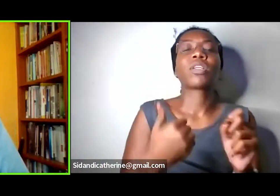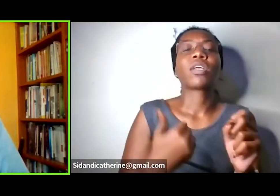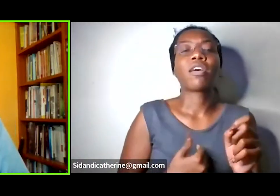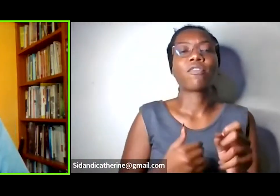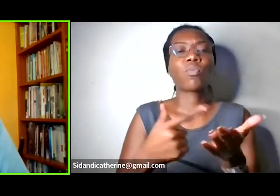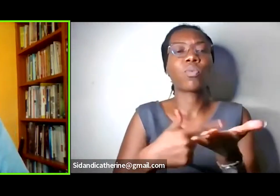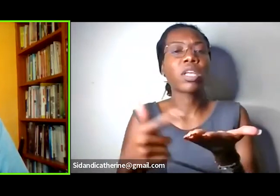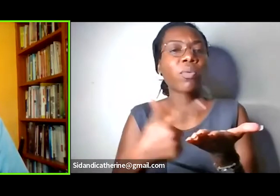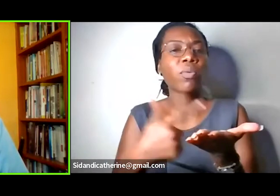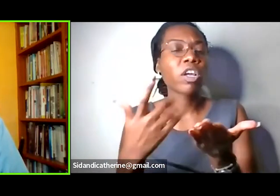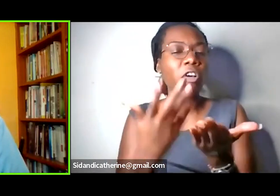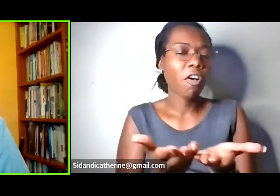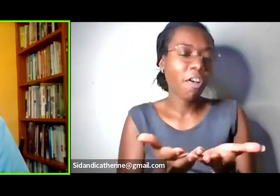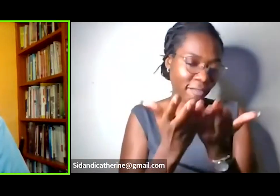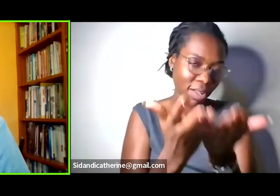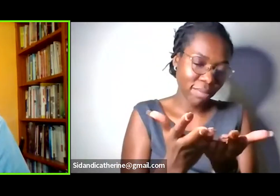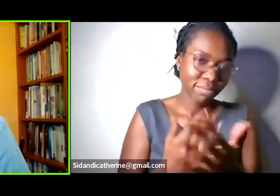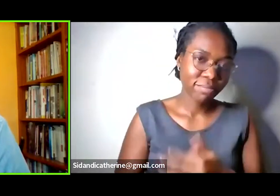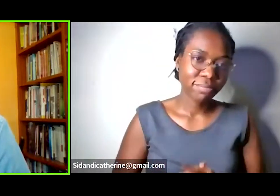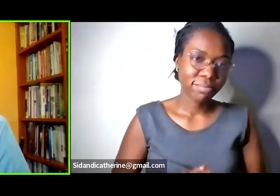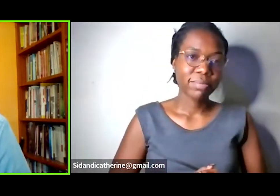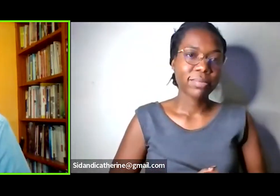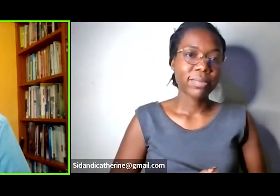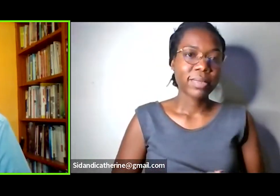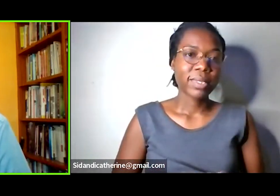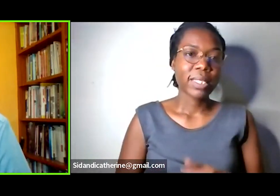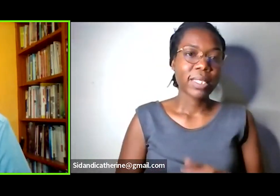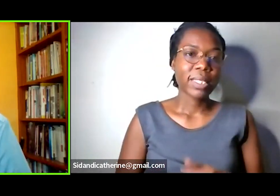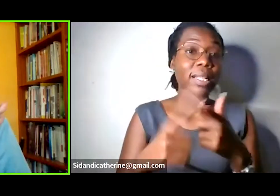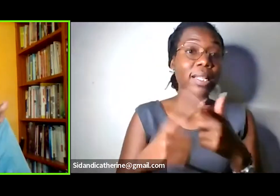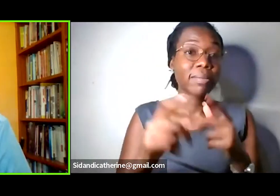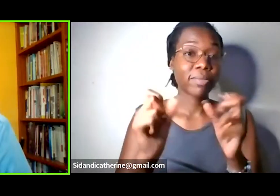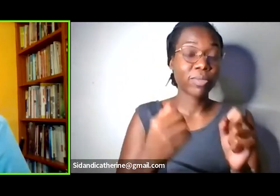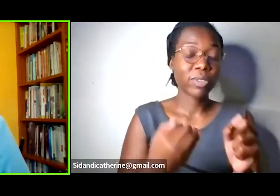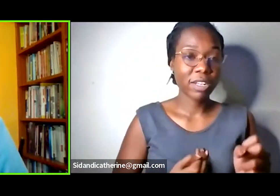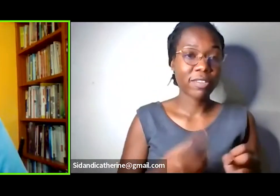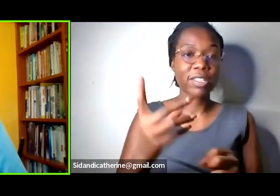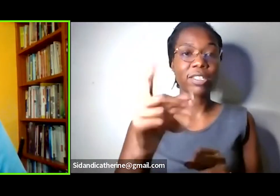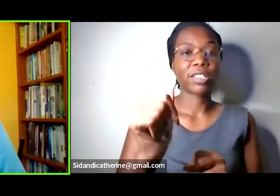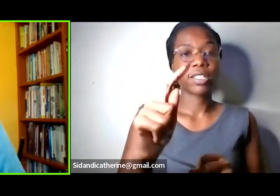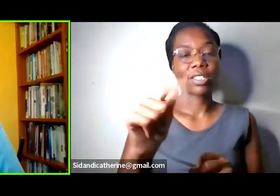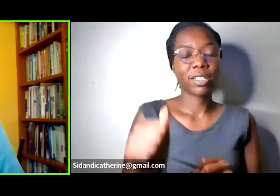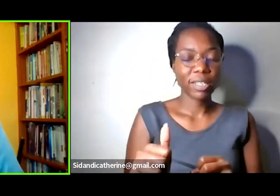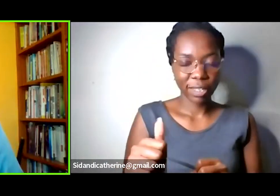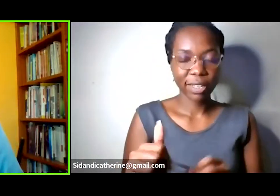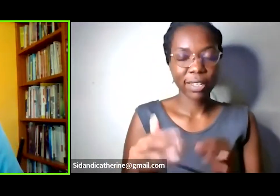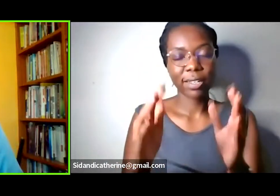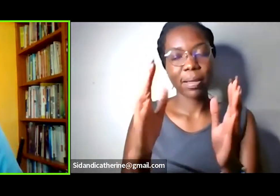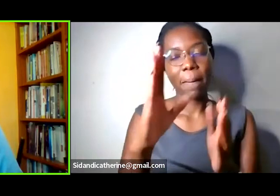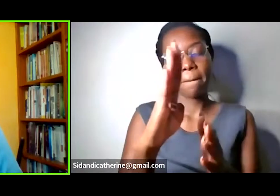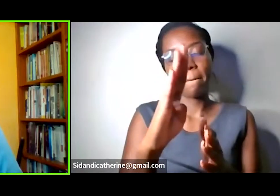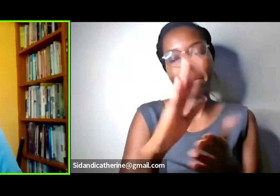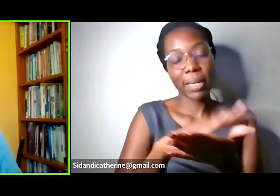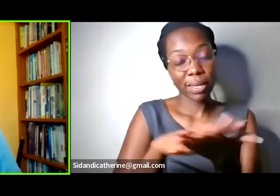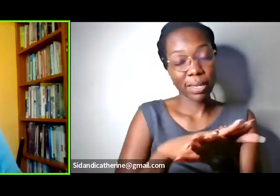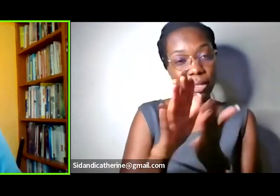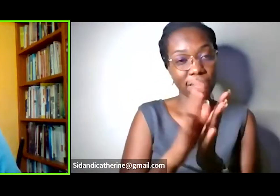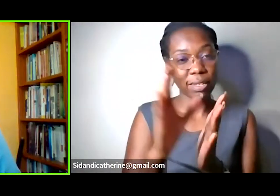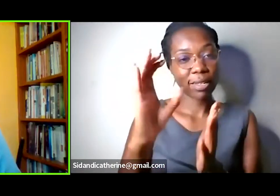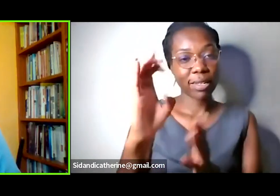1 to 10. That is what I call it. So, but the key thing there in terms of engaging numbers, of course, you have to keep